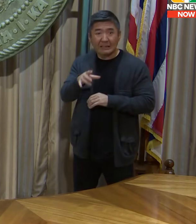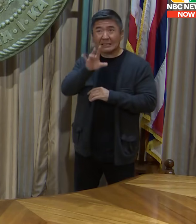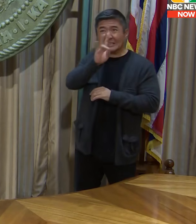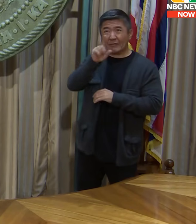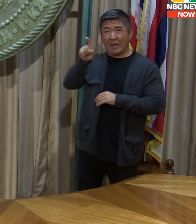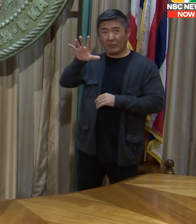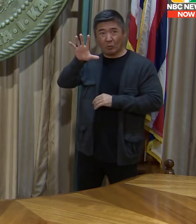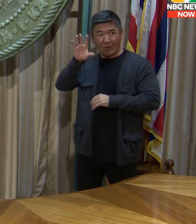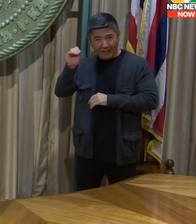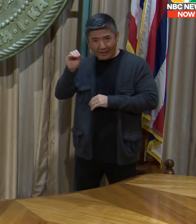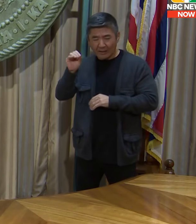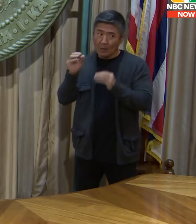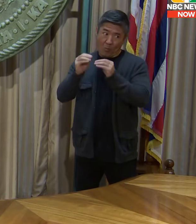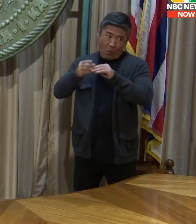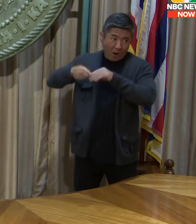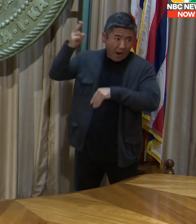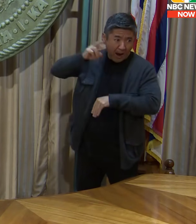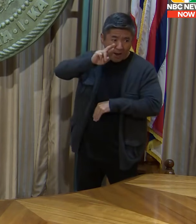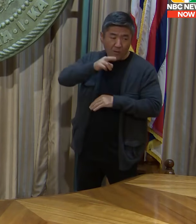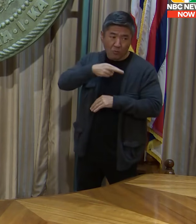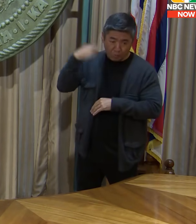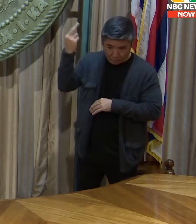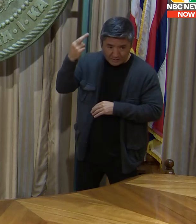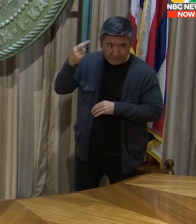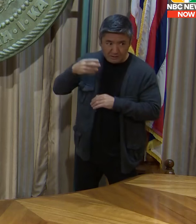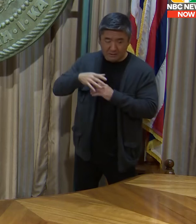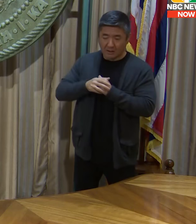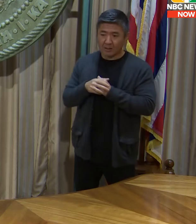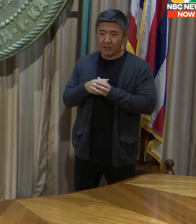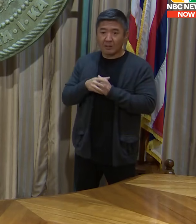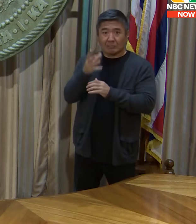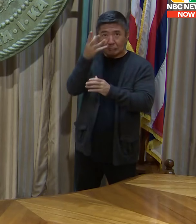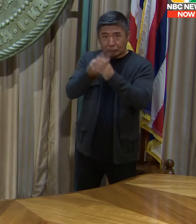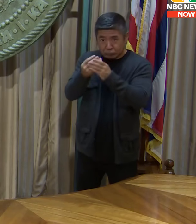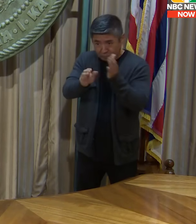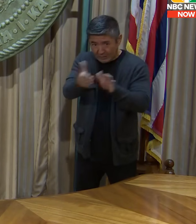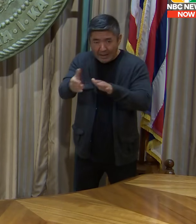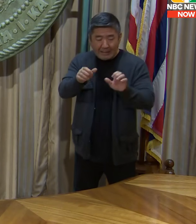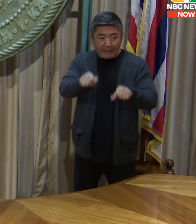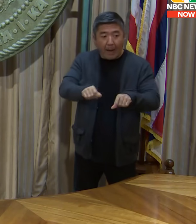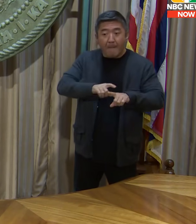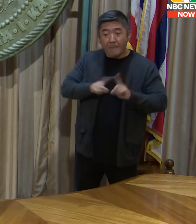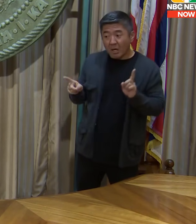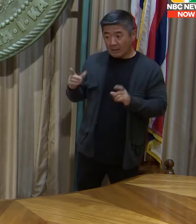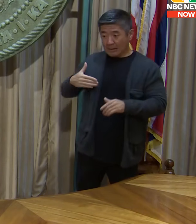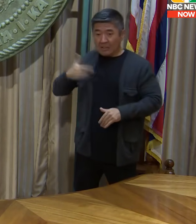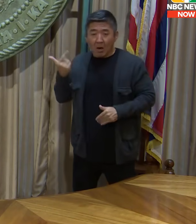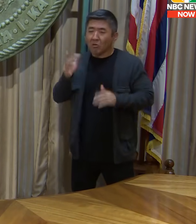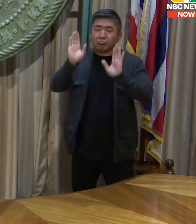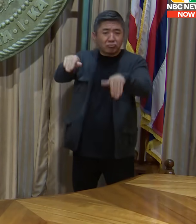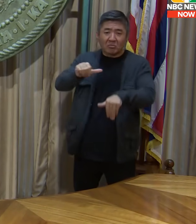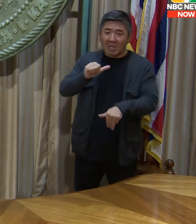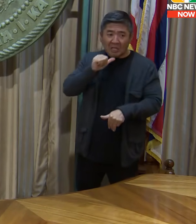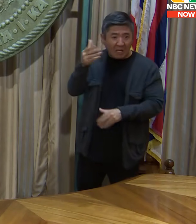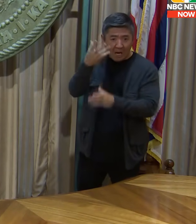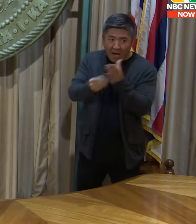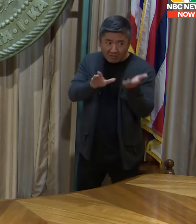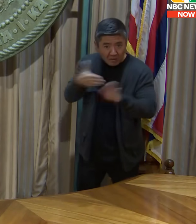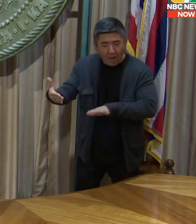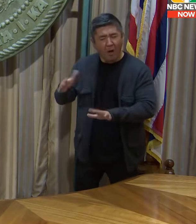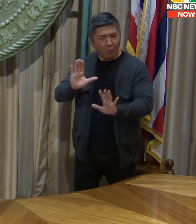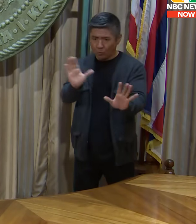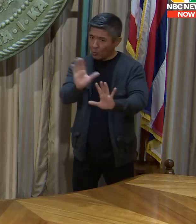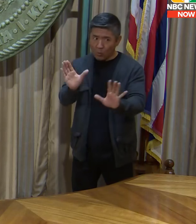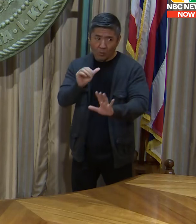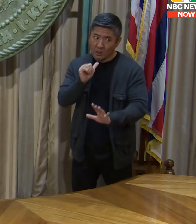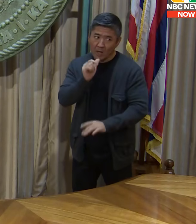and 14.4% mortality rate over 80. But that does not mean people are safe if they're younger. I believe that the majority of the individuals, and